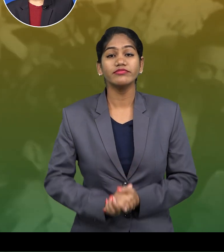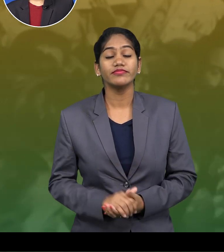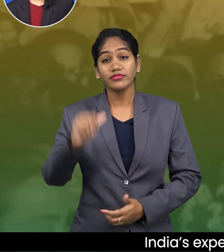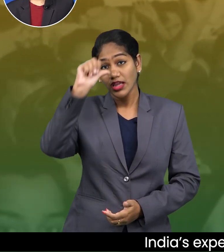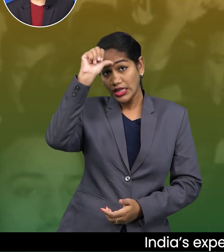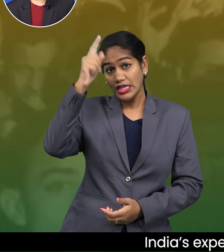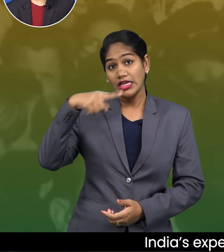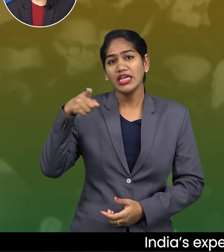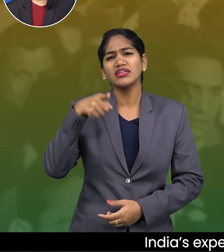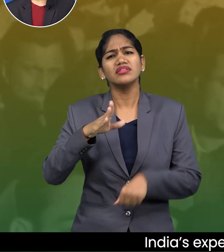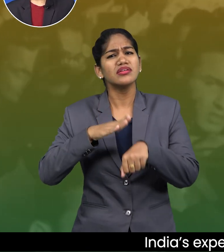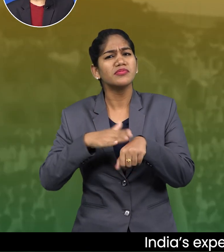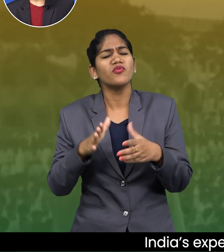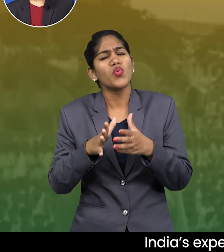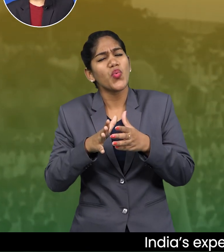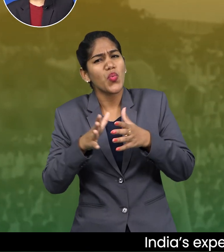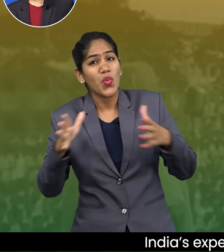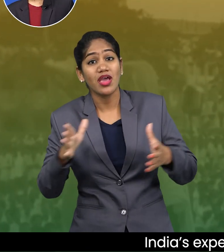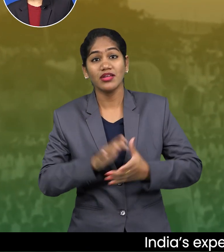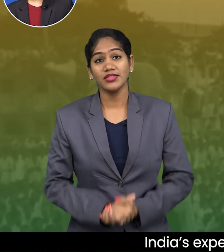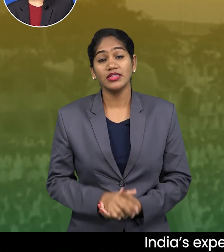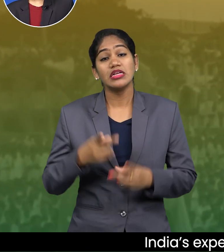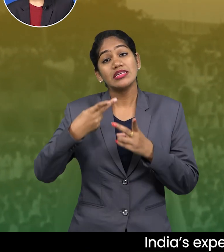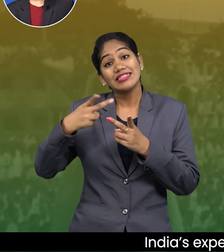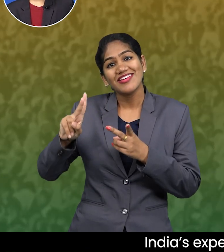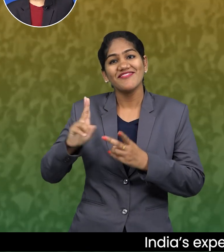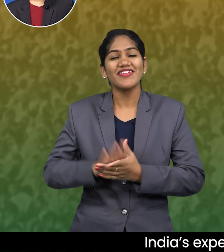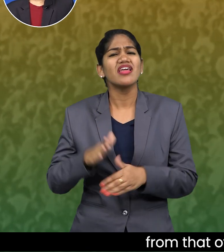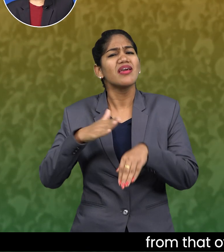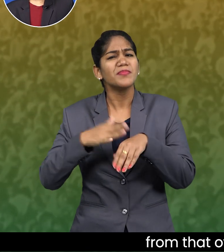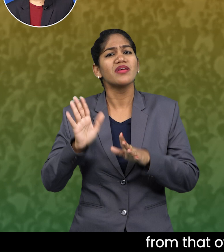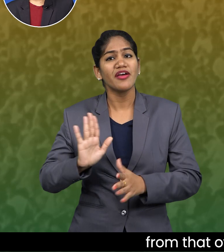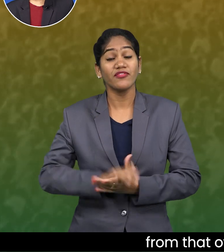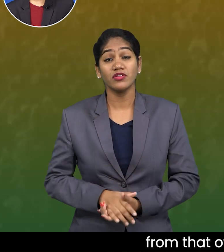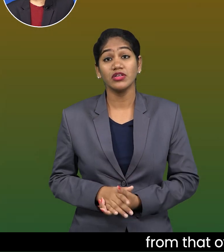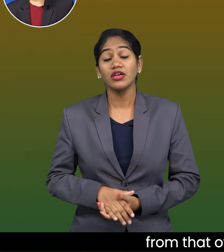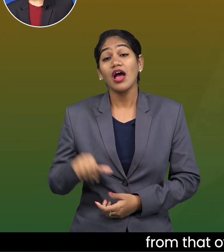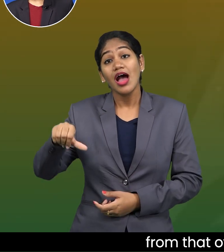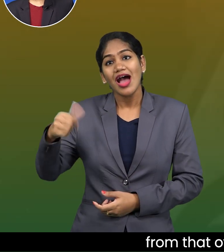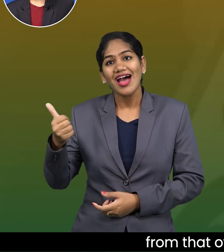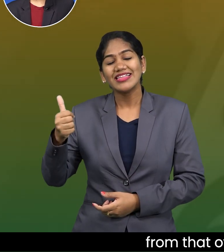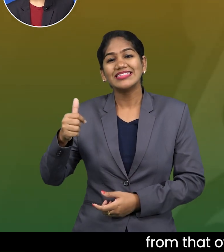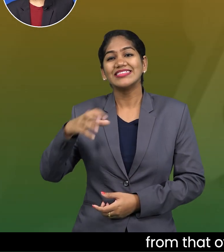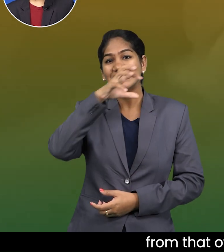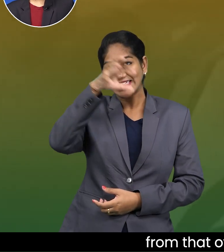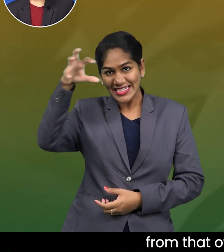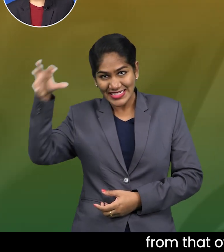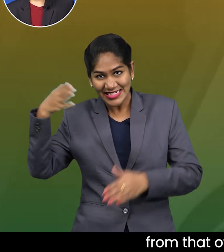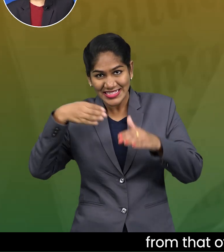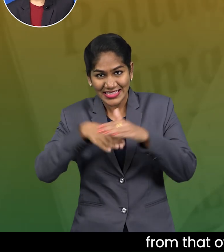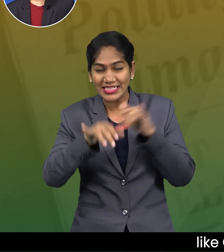Therefore, India's experience was very different from that of other colonial